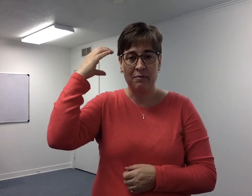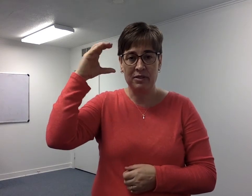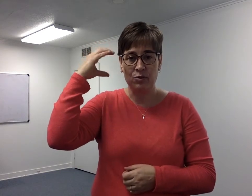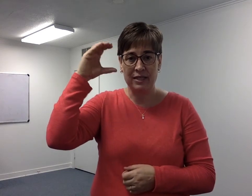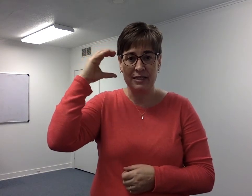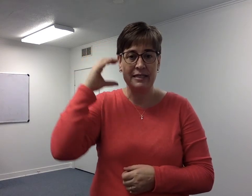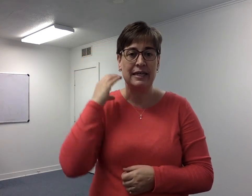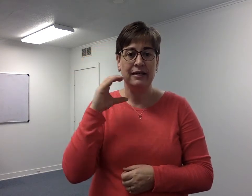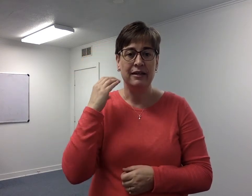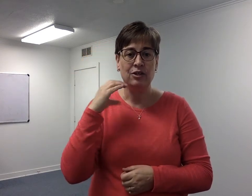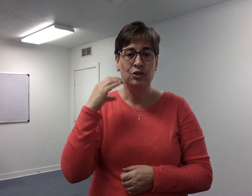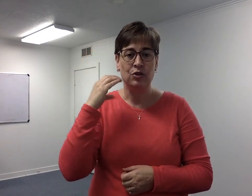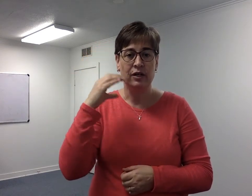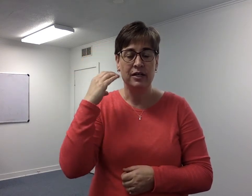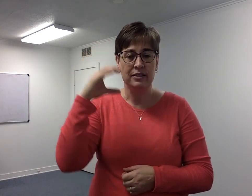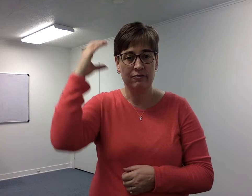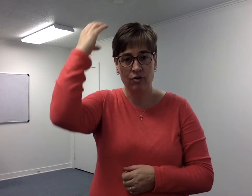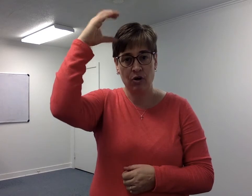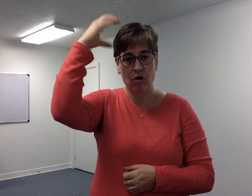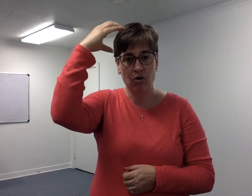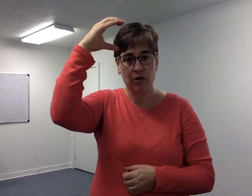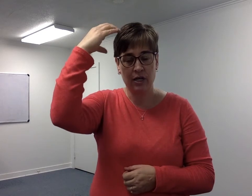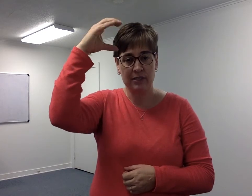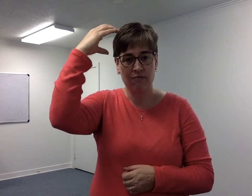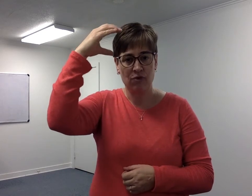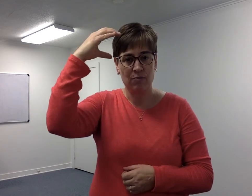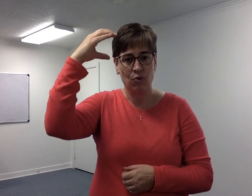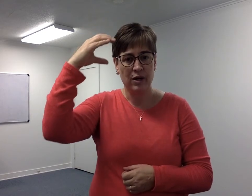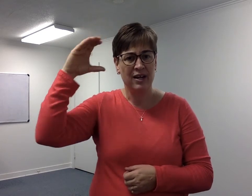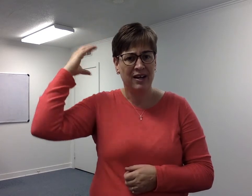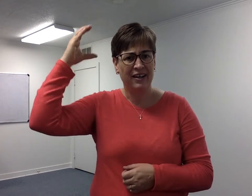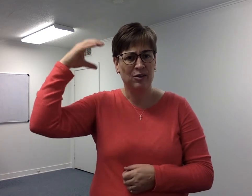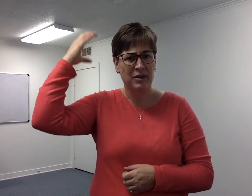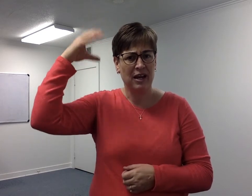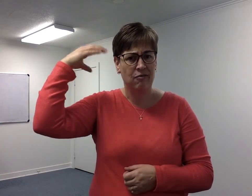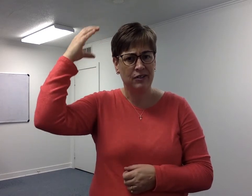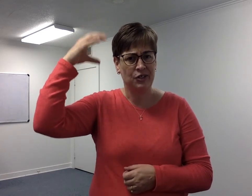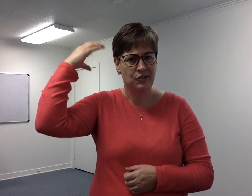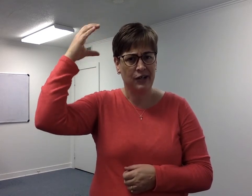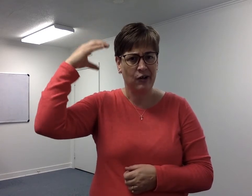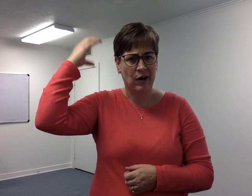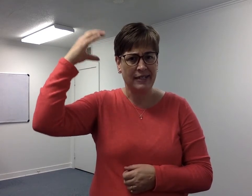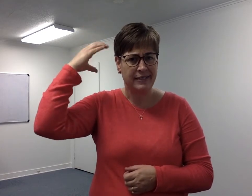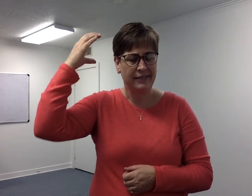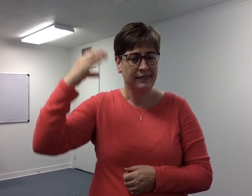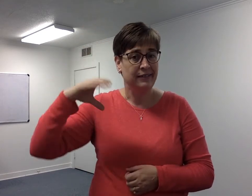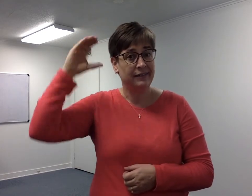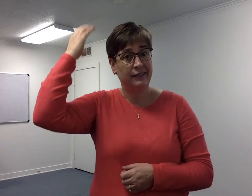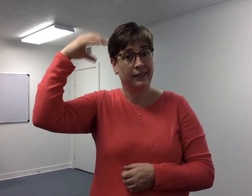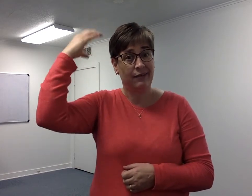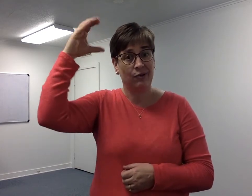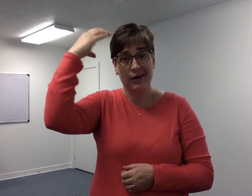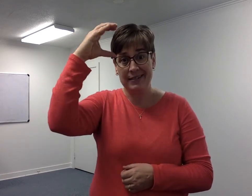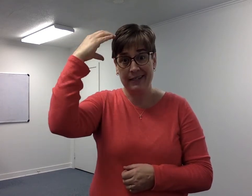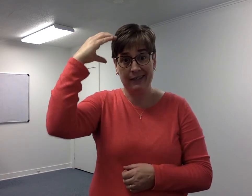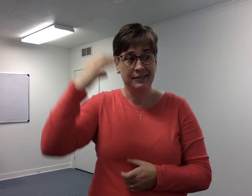as with a C. And you can do a cousin for a girl, cousin for a boy. You have to be careful because you also got crazy. So you can have a crazy cousin.